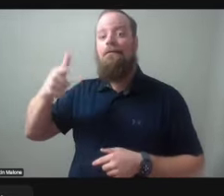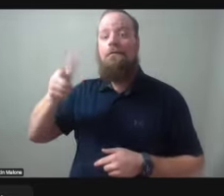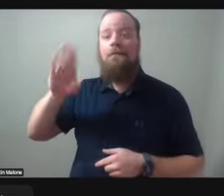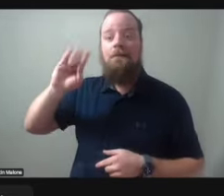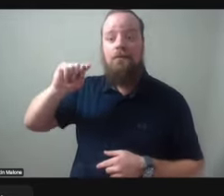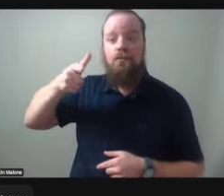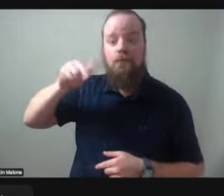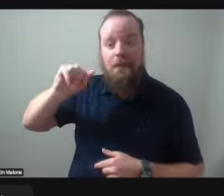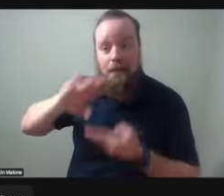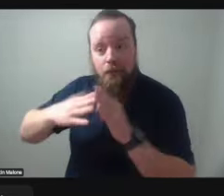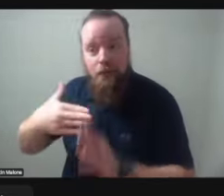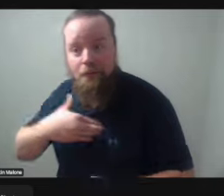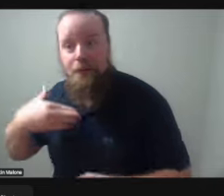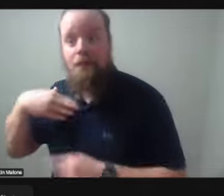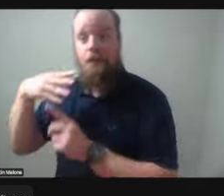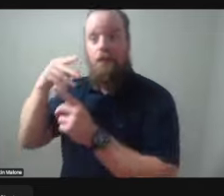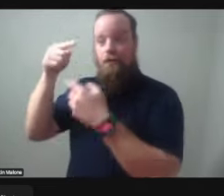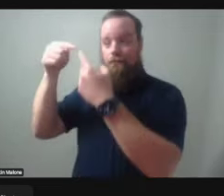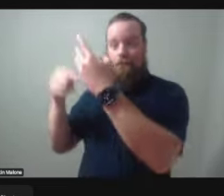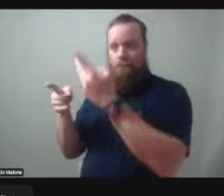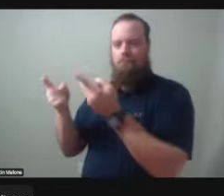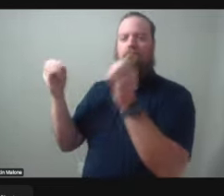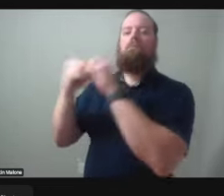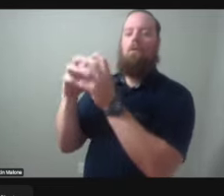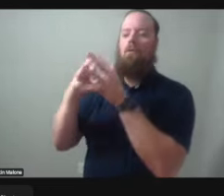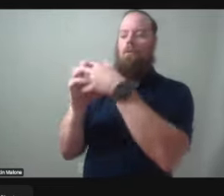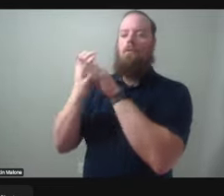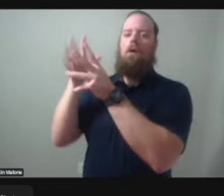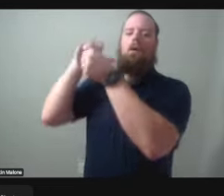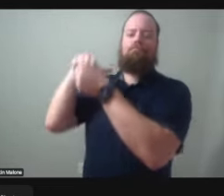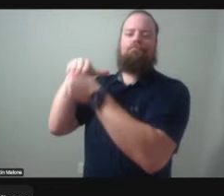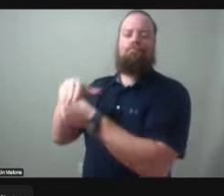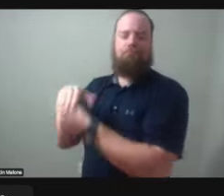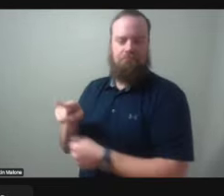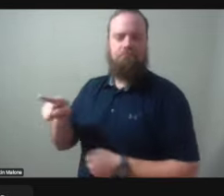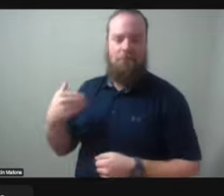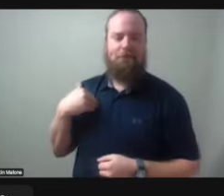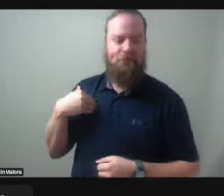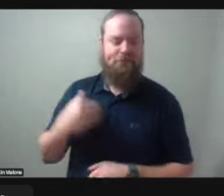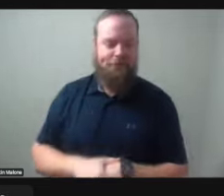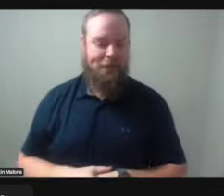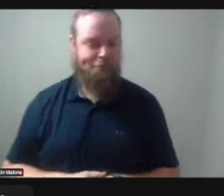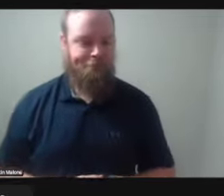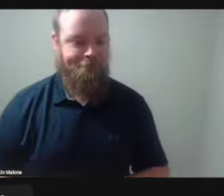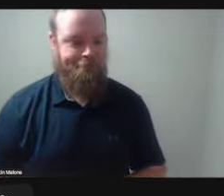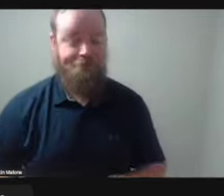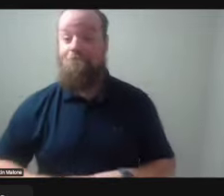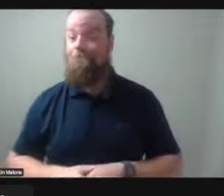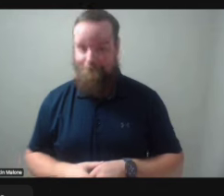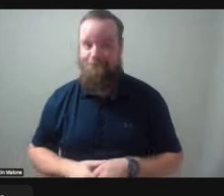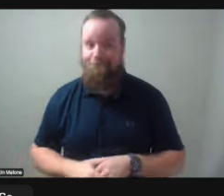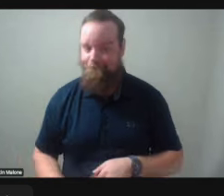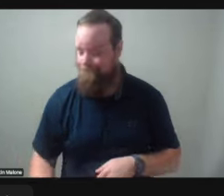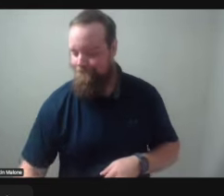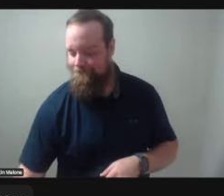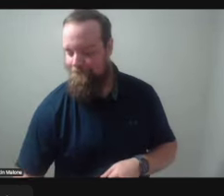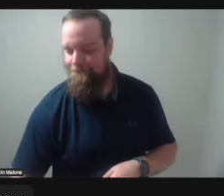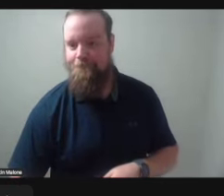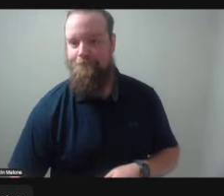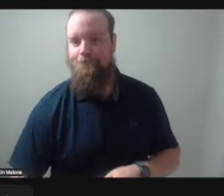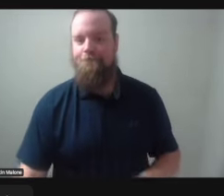oppression. And of course, there's other factors that can come into this too. Whatever their intersectionalities might be,